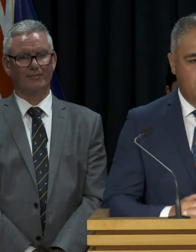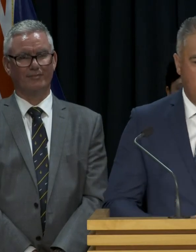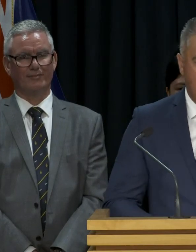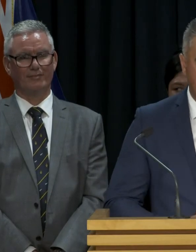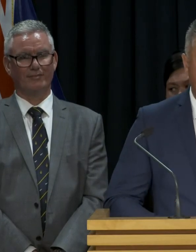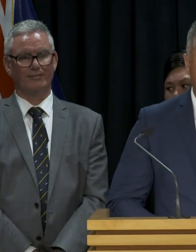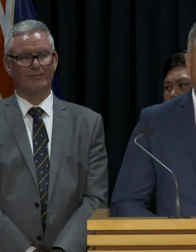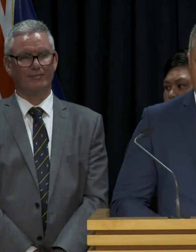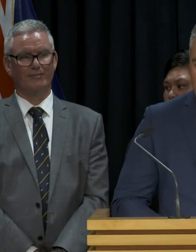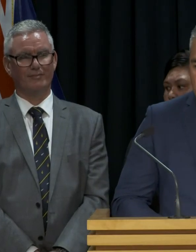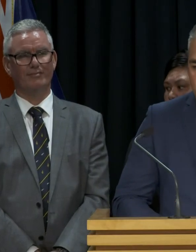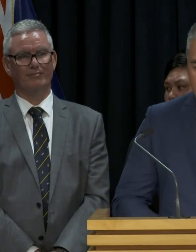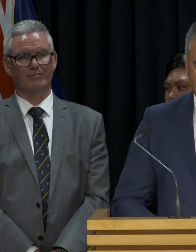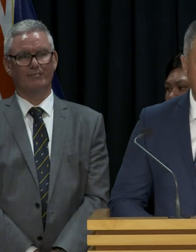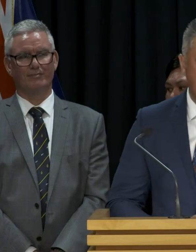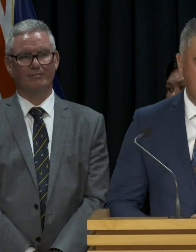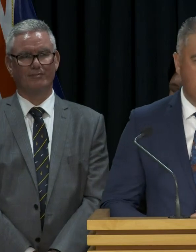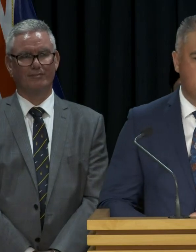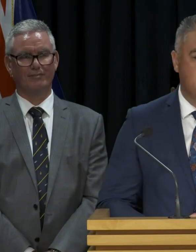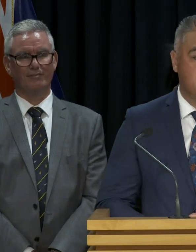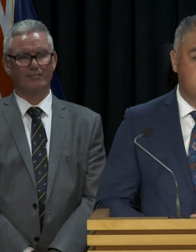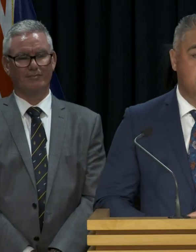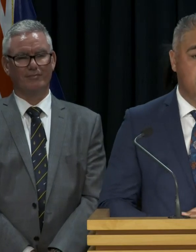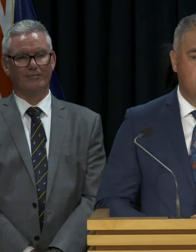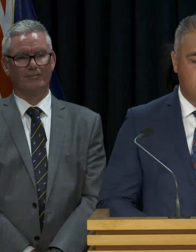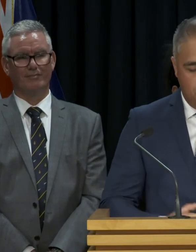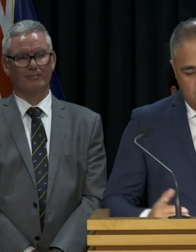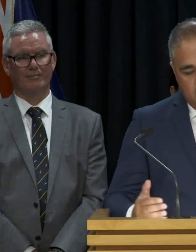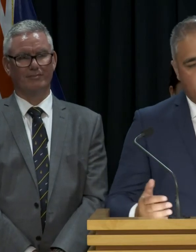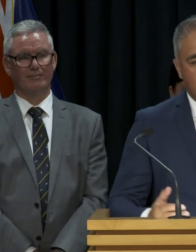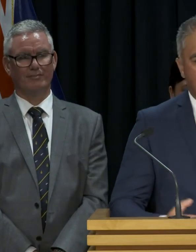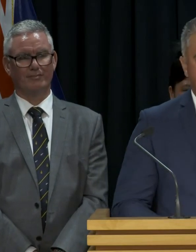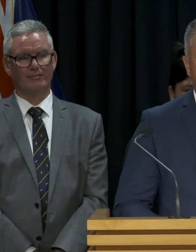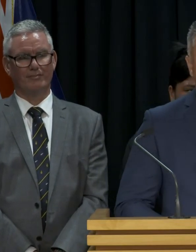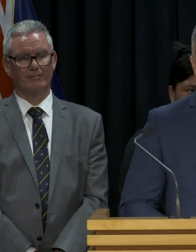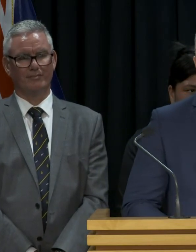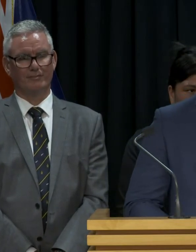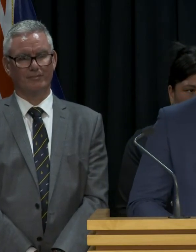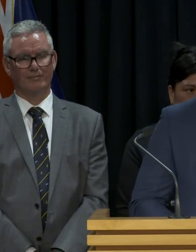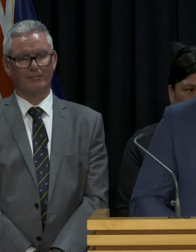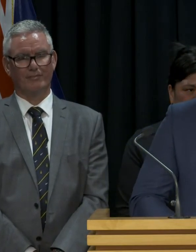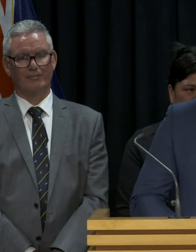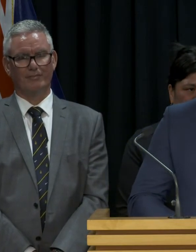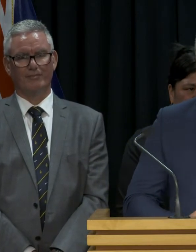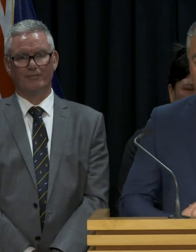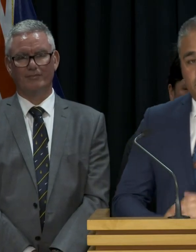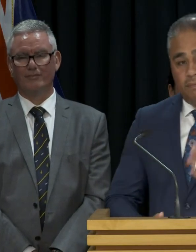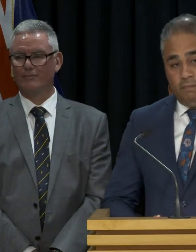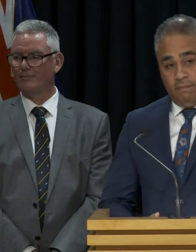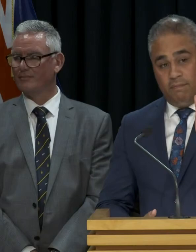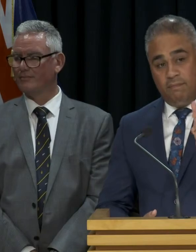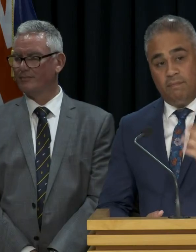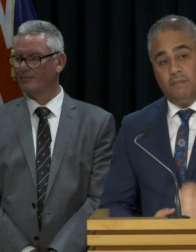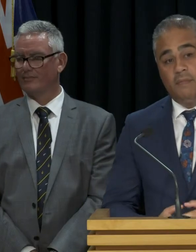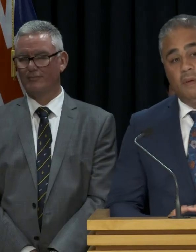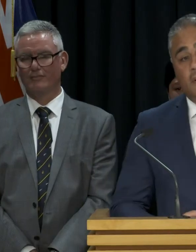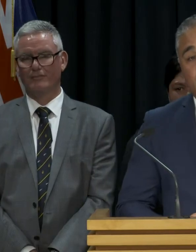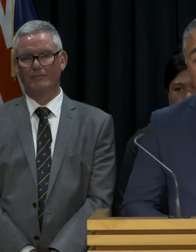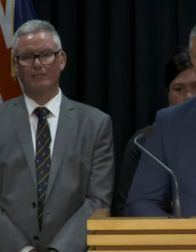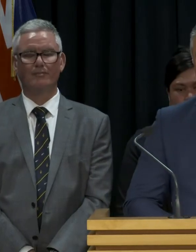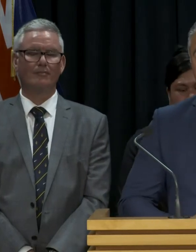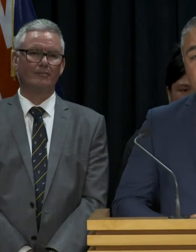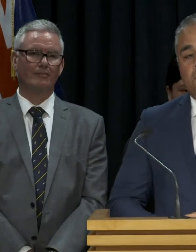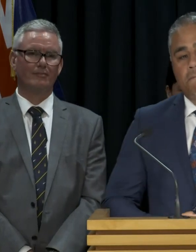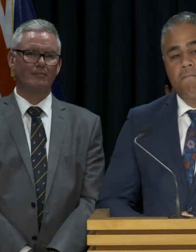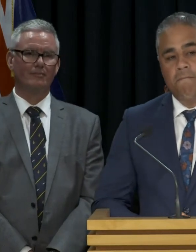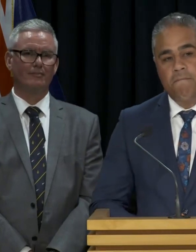noiho. Nō reira, ka noho mātou ki te ata tiro, ka pēhia ki roto I ngā tau e toru. Your associate roles as health and